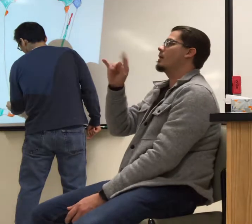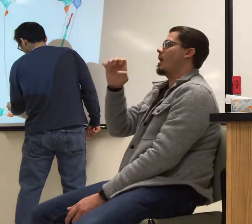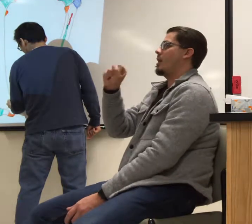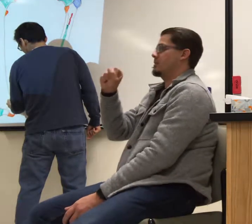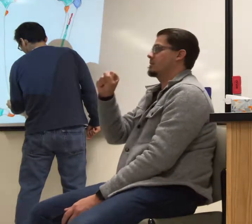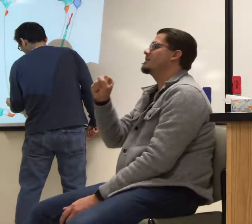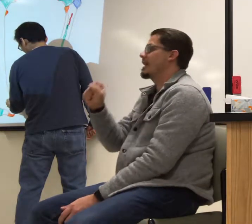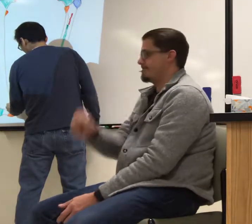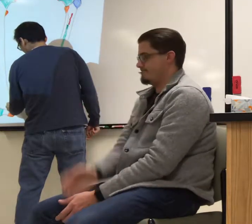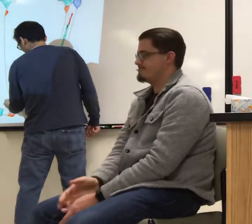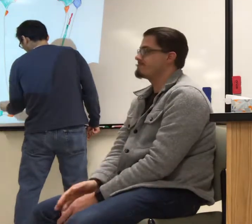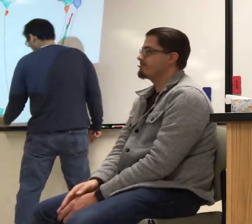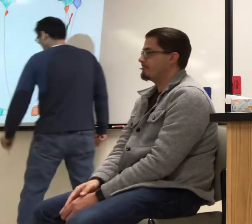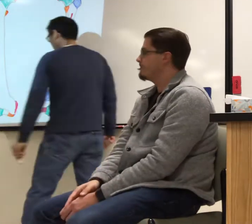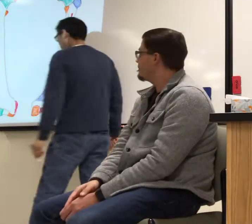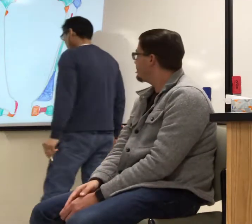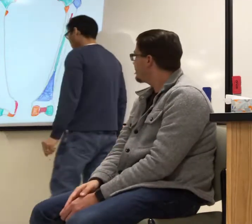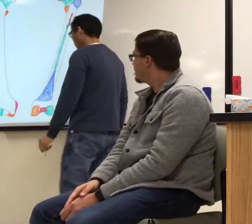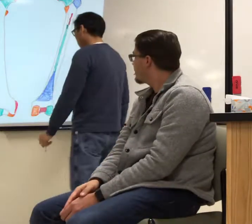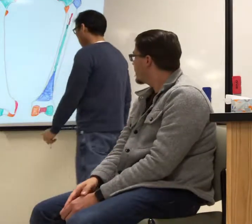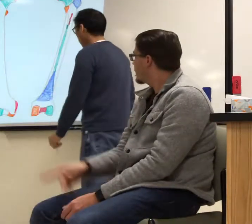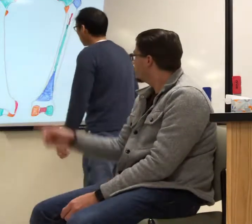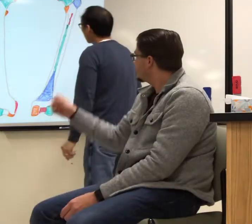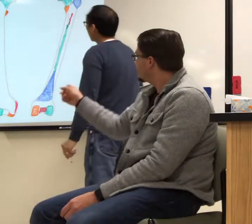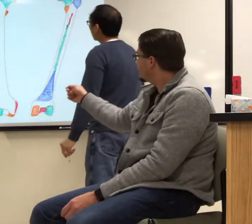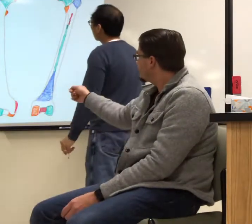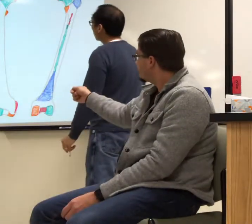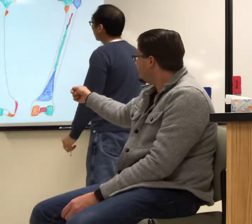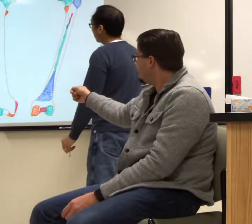That side that sticks out a little bit.